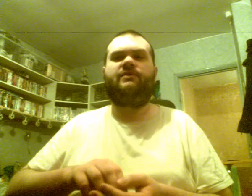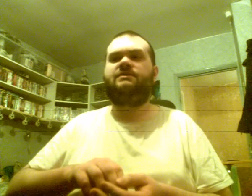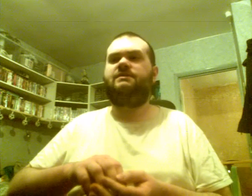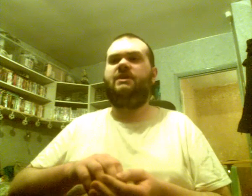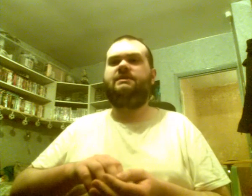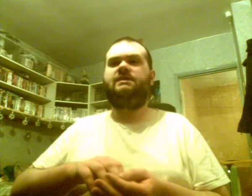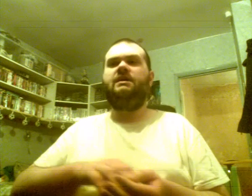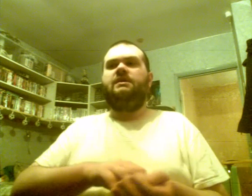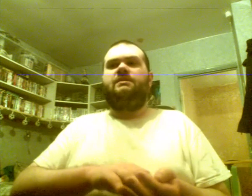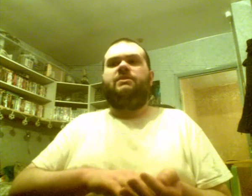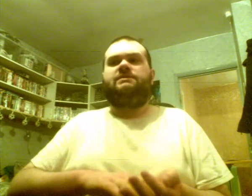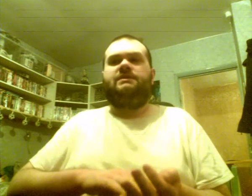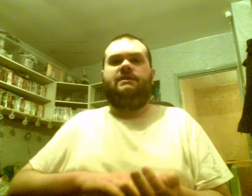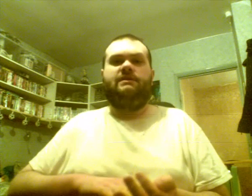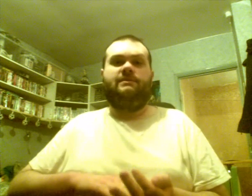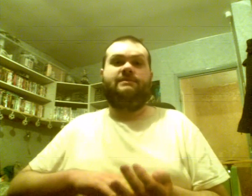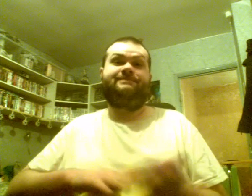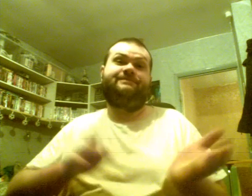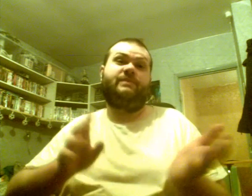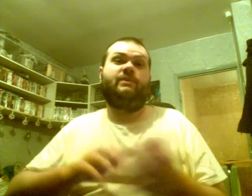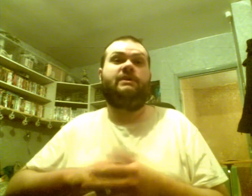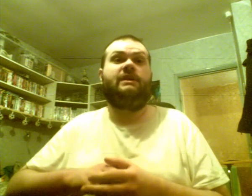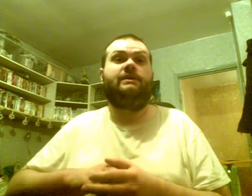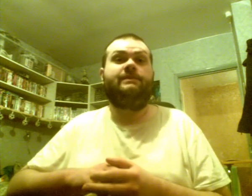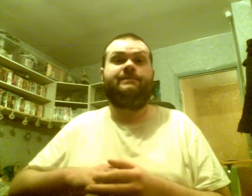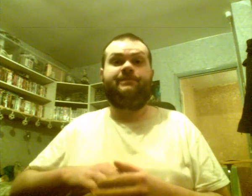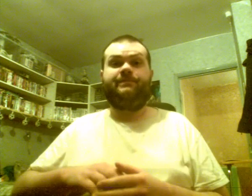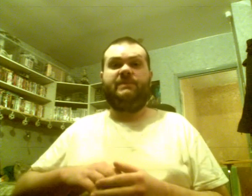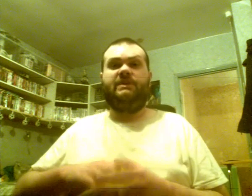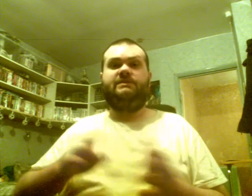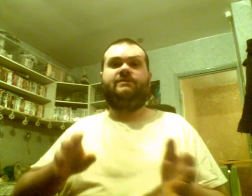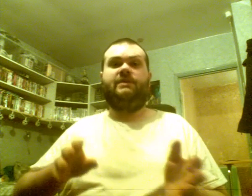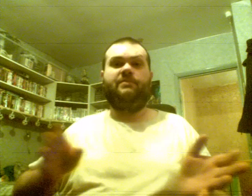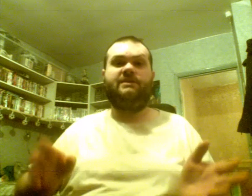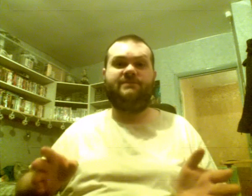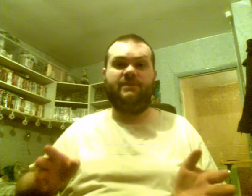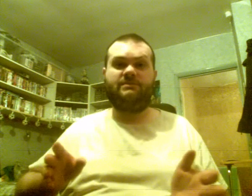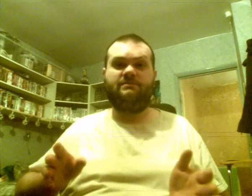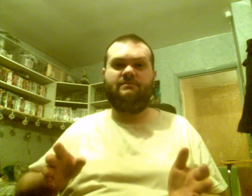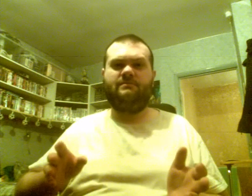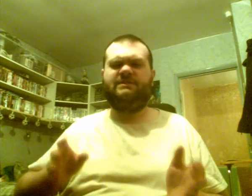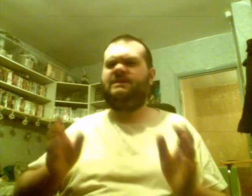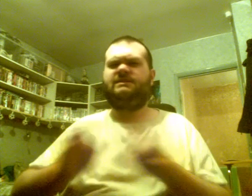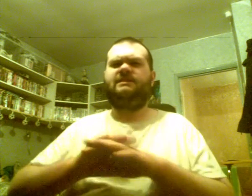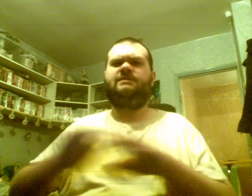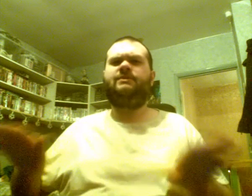forks, to be honest. But anyway, what can you do? And you've got pitchforks, which is actually a totally